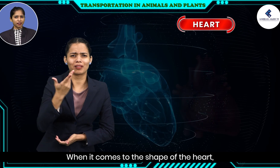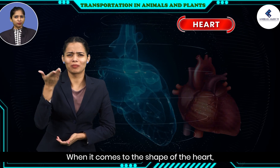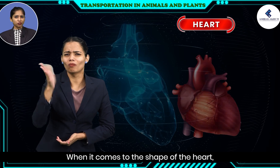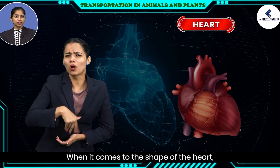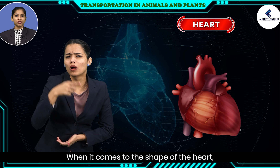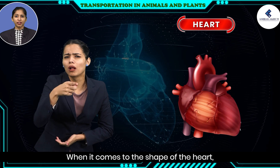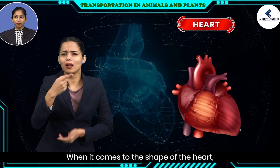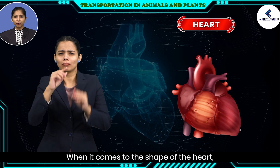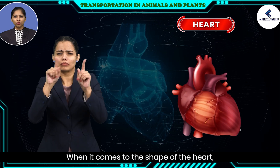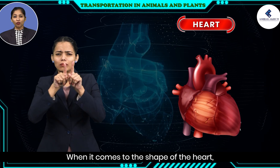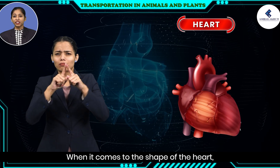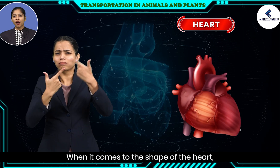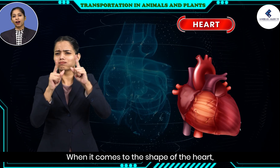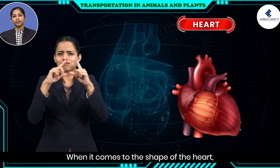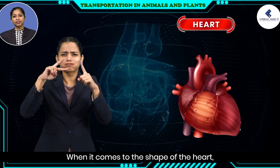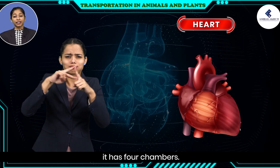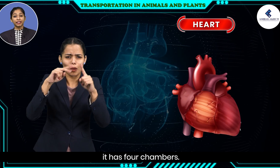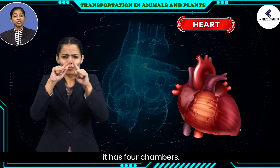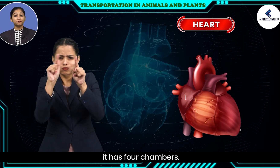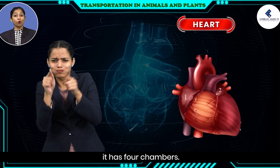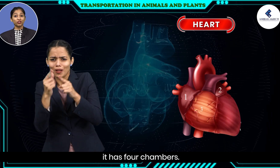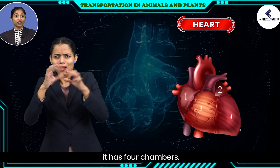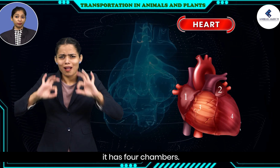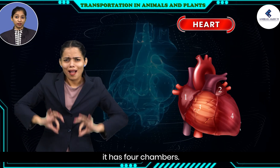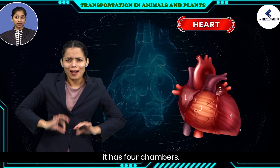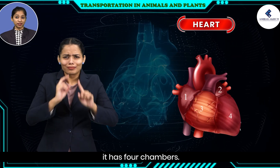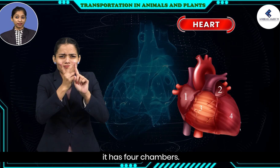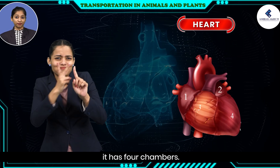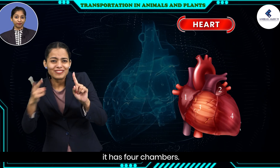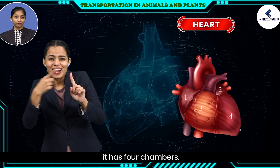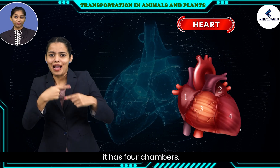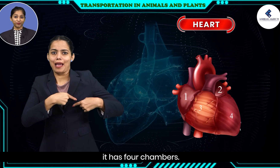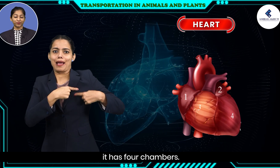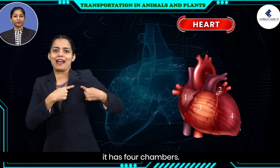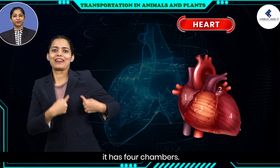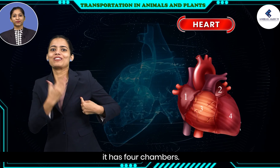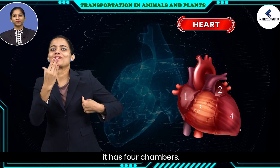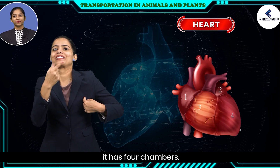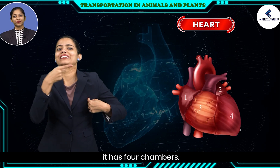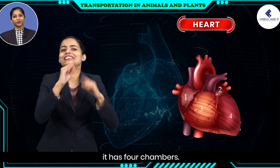When it comes to the shape of the heart, it has 4 chambers.